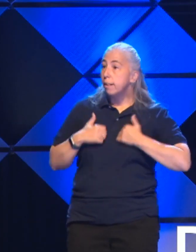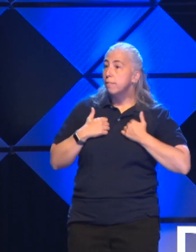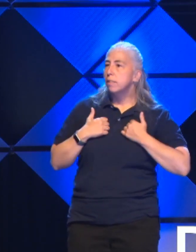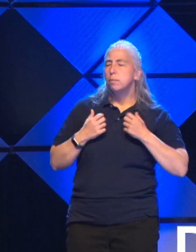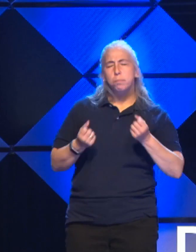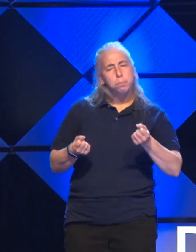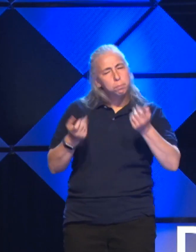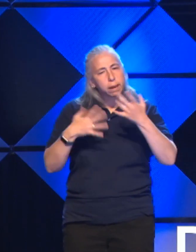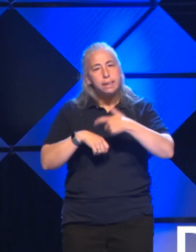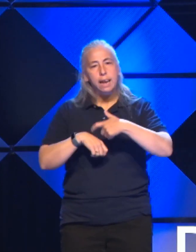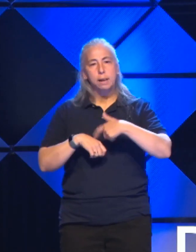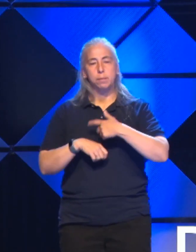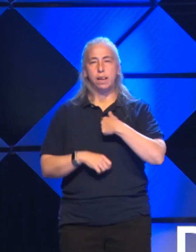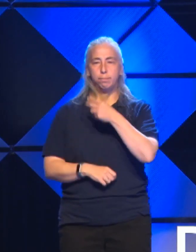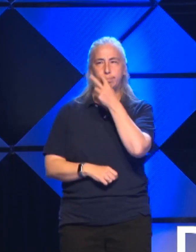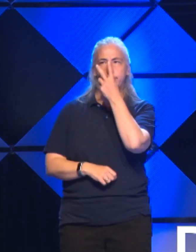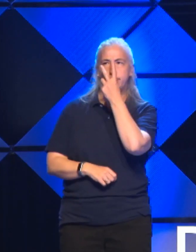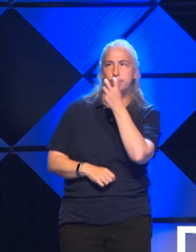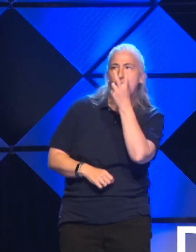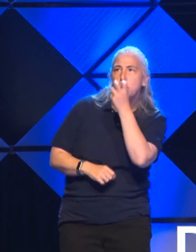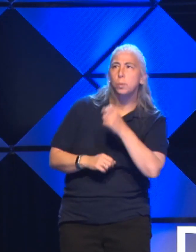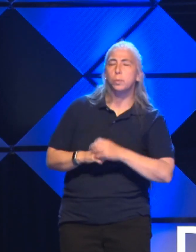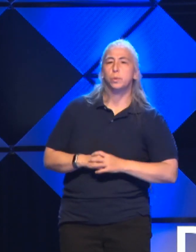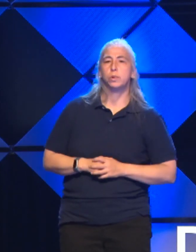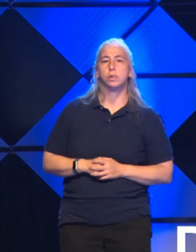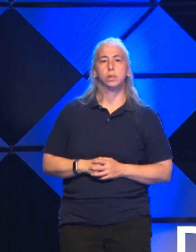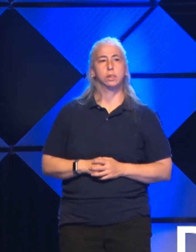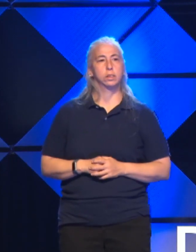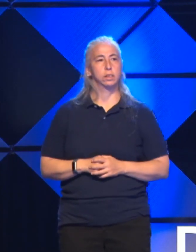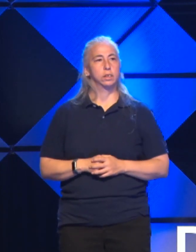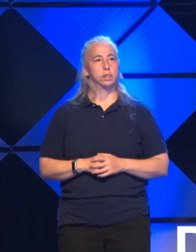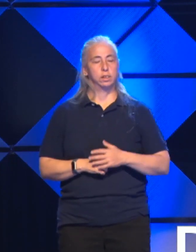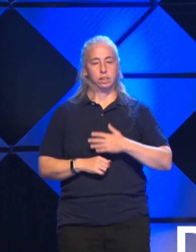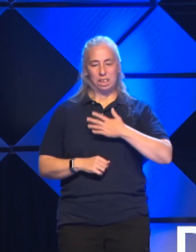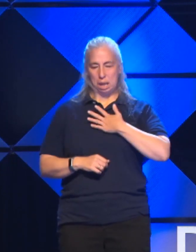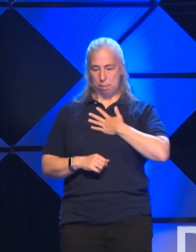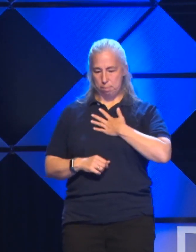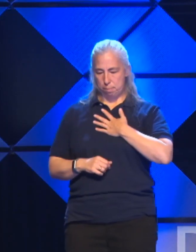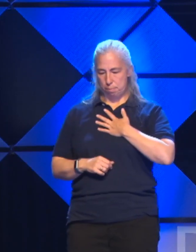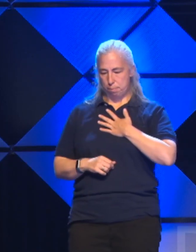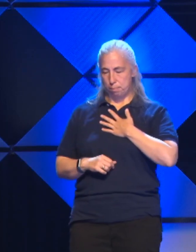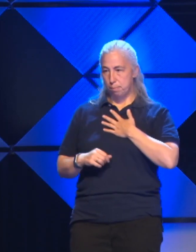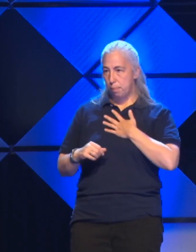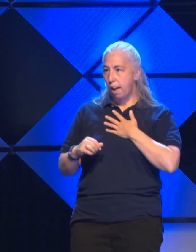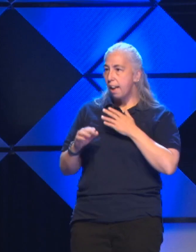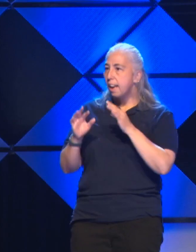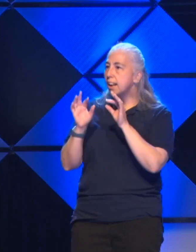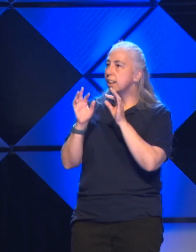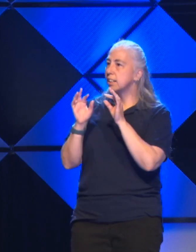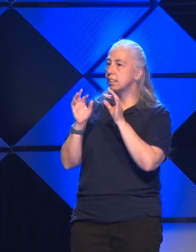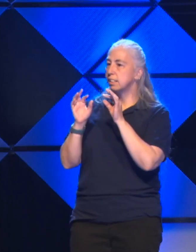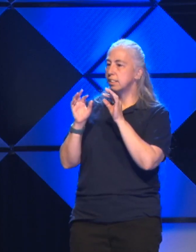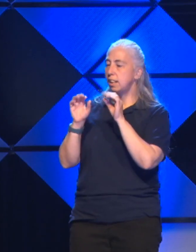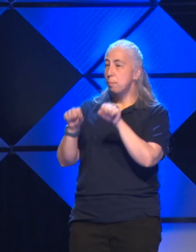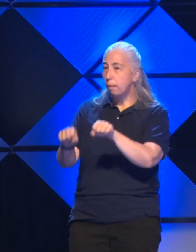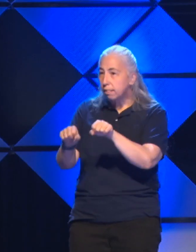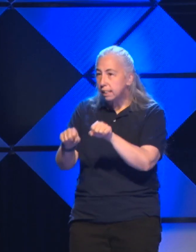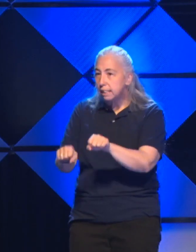doubt. I doubt of my personal values, my personal